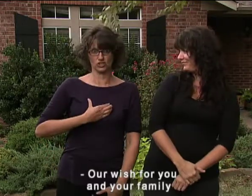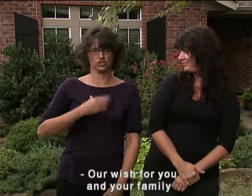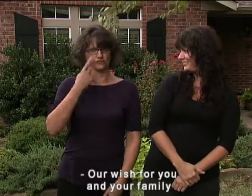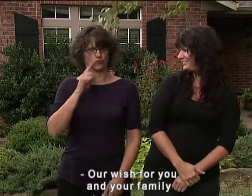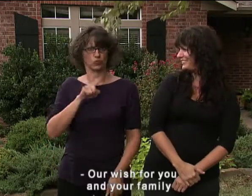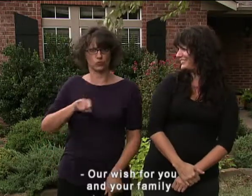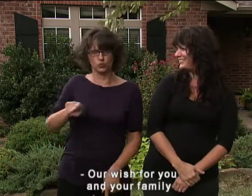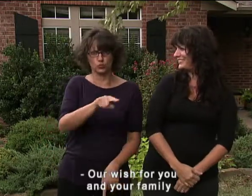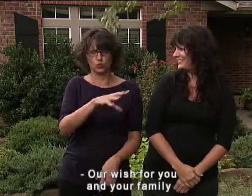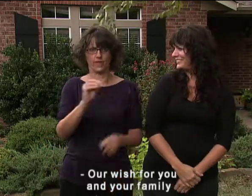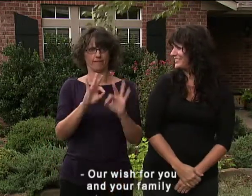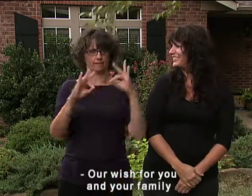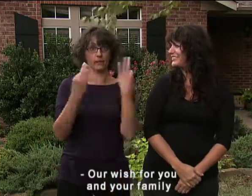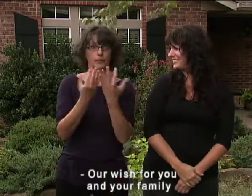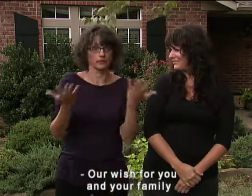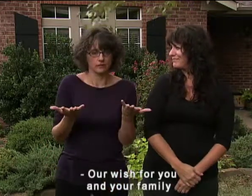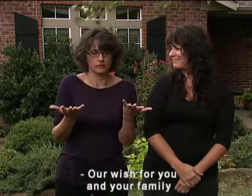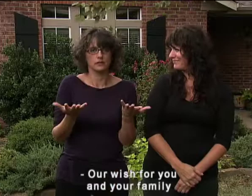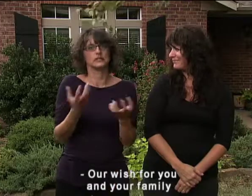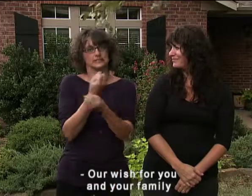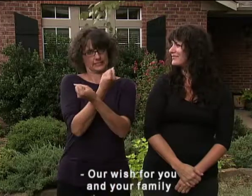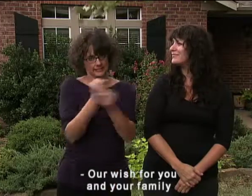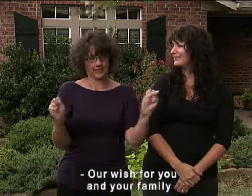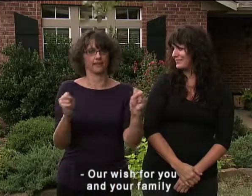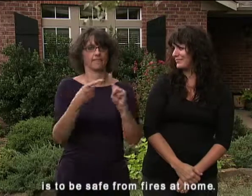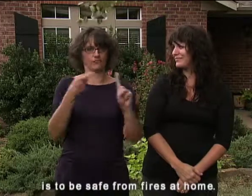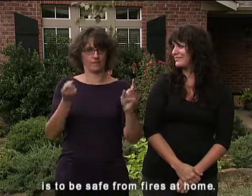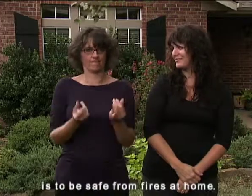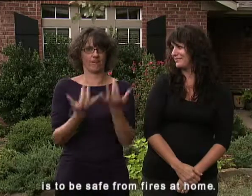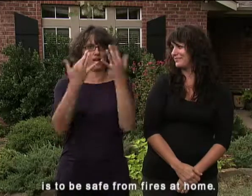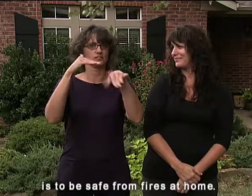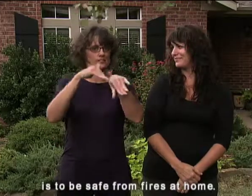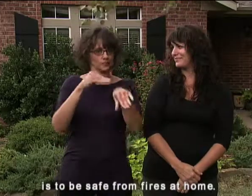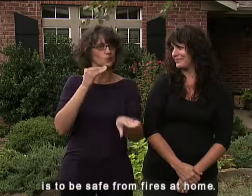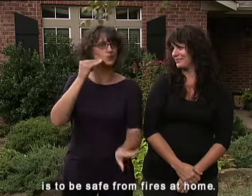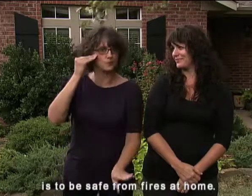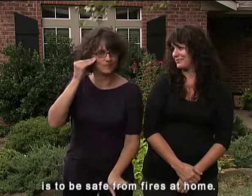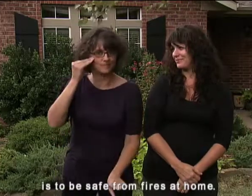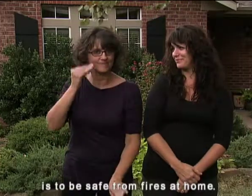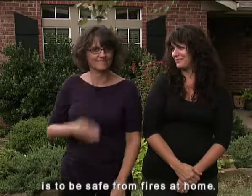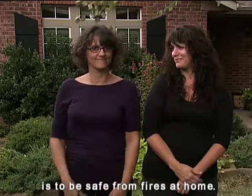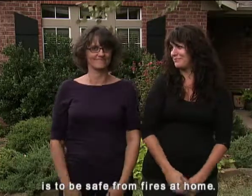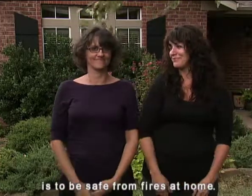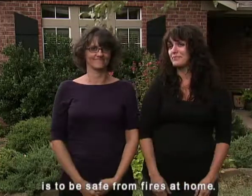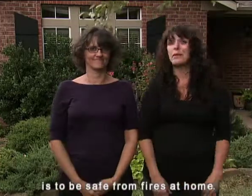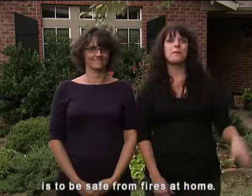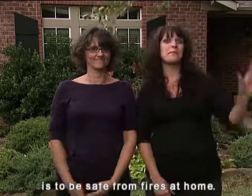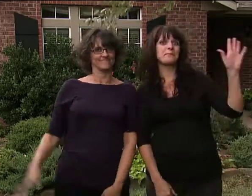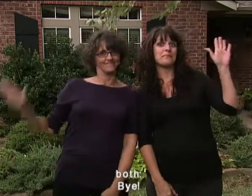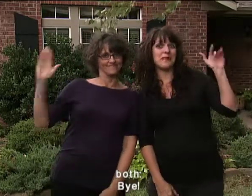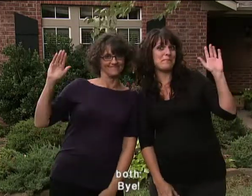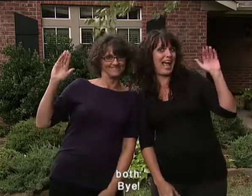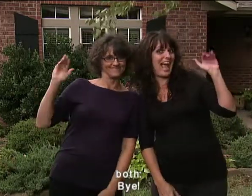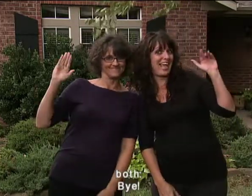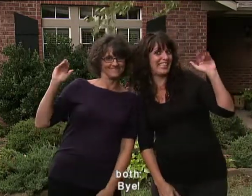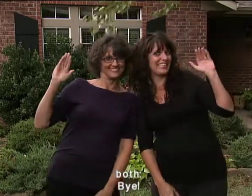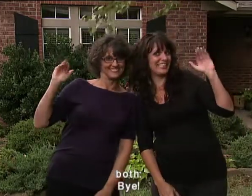Our wish for you and your family is to be safe from fires at home. Bye!